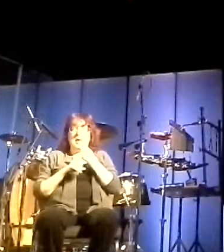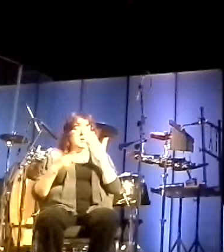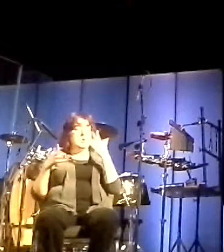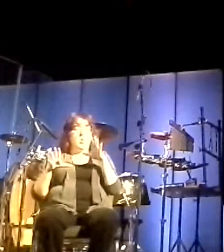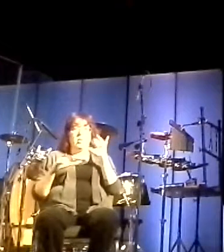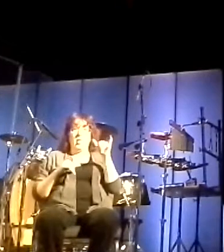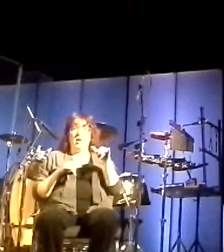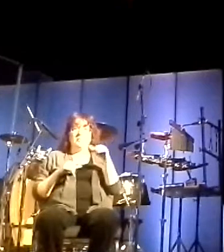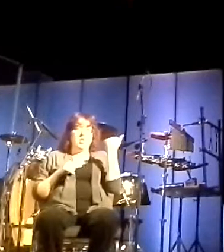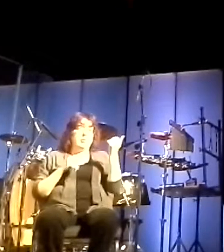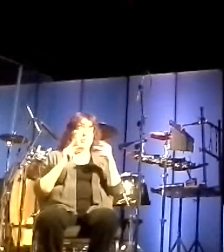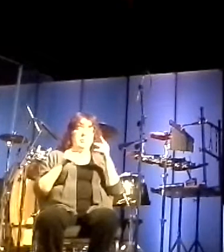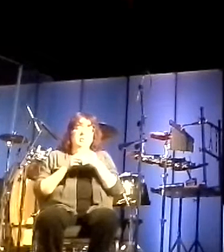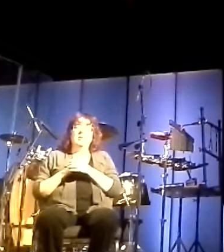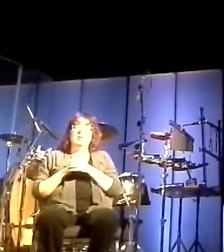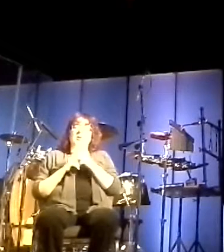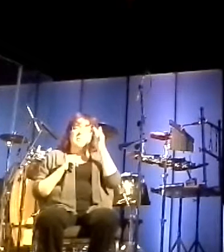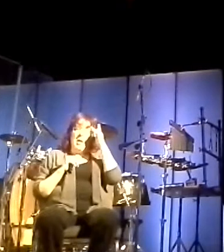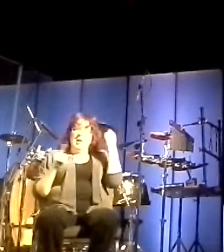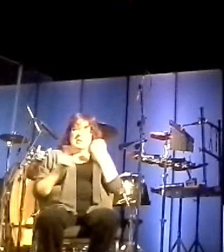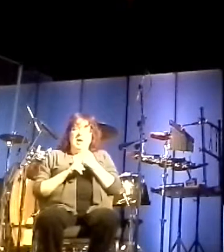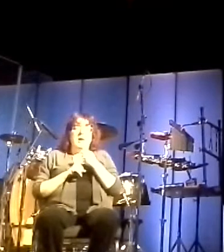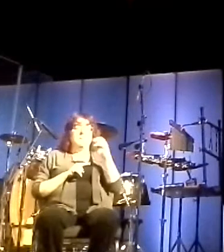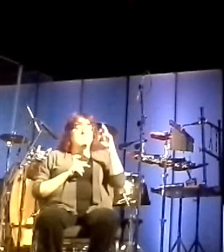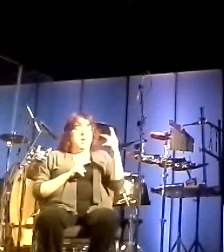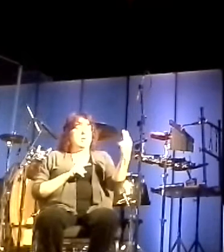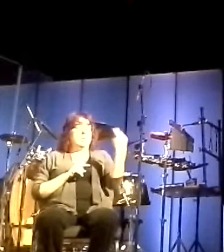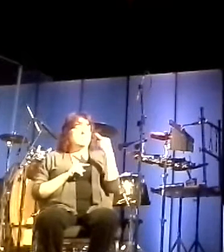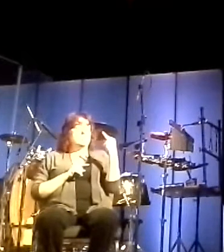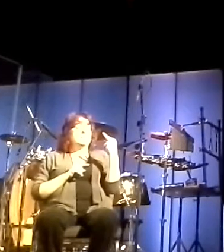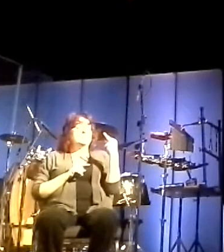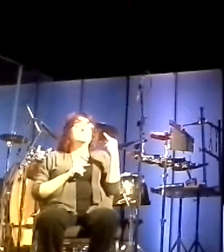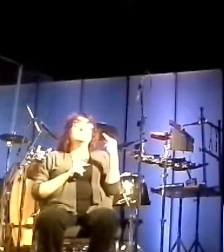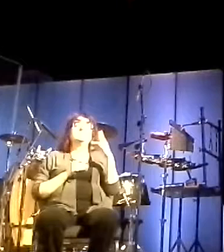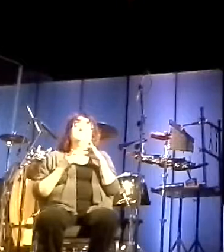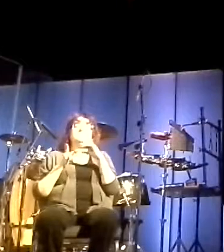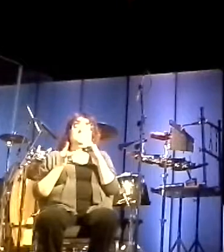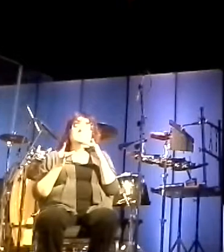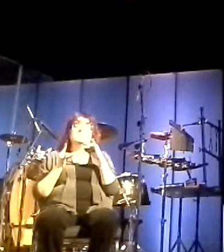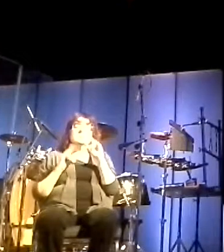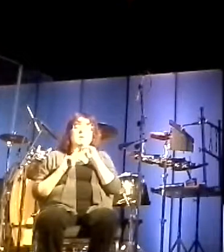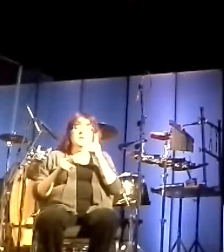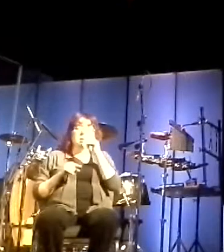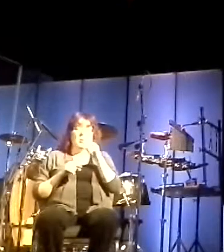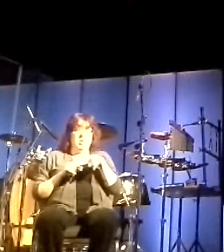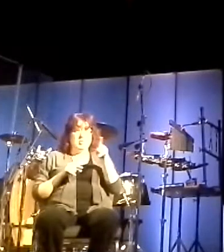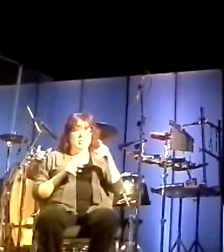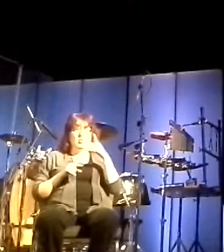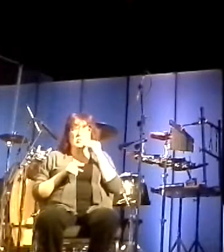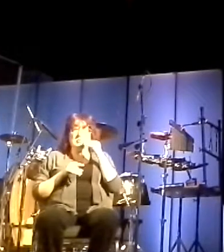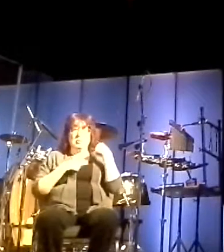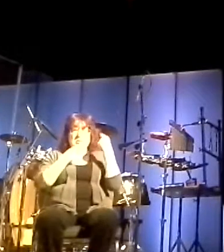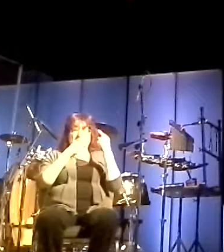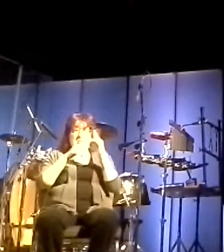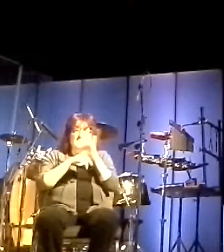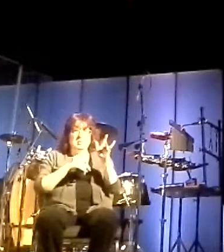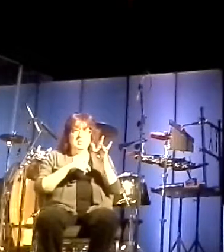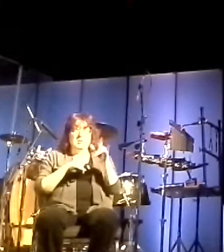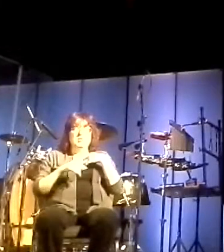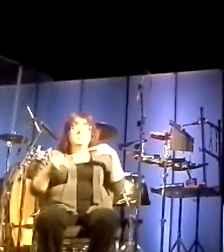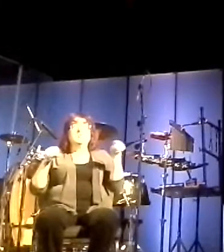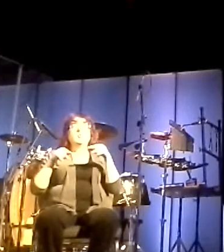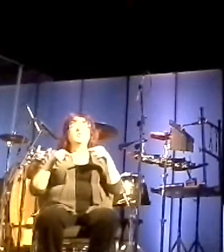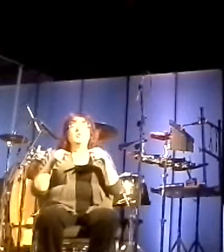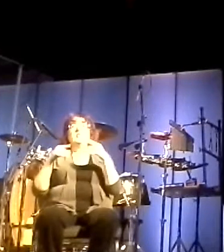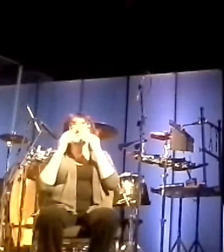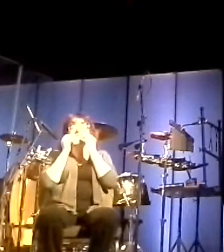enemy. And I was having these panic attacks, and Mark Buckley looked me right in the eyes. You know what he said to me? He answered my question, have you ever? Mark, have you ever been so